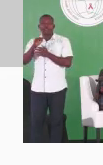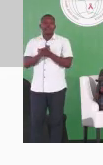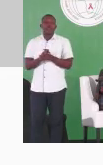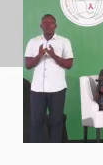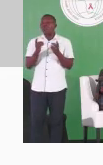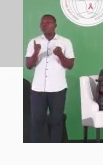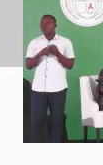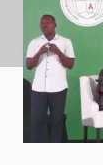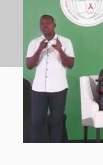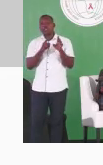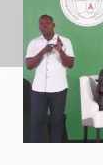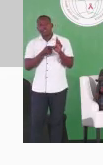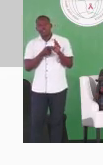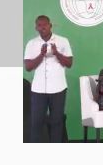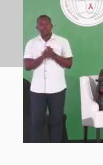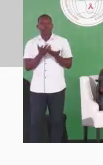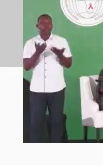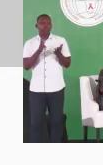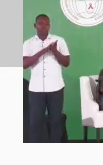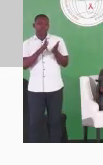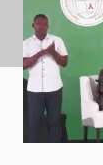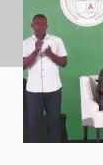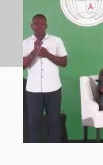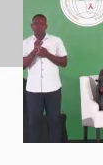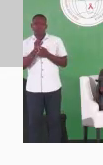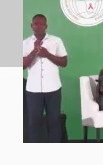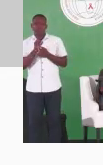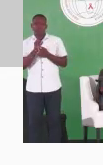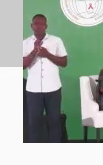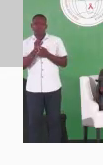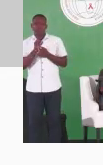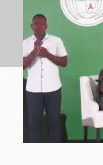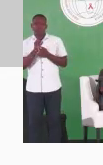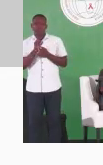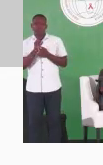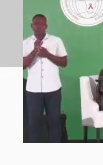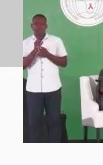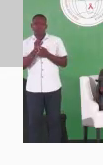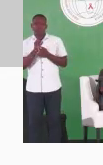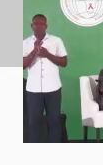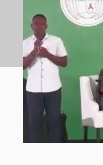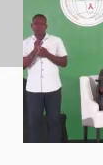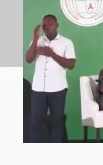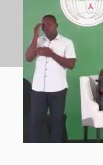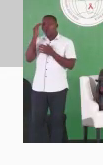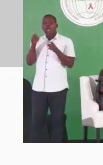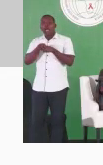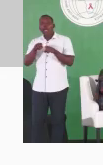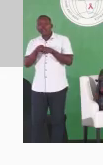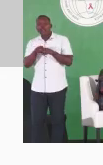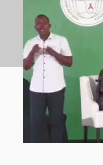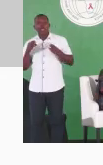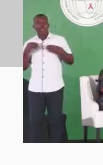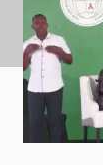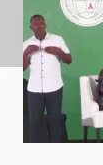start and say that validation itself needs to be looked at as the attestation that